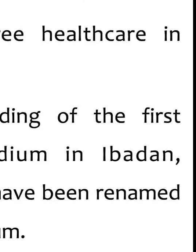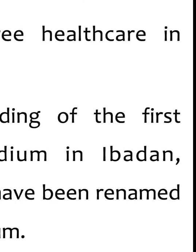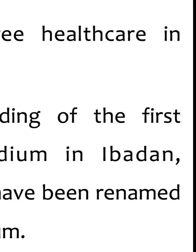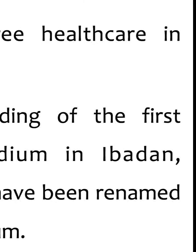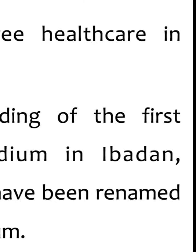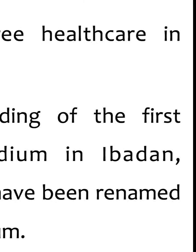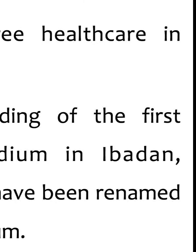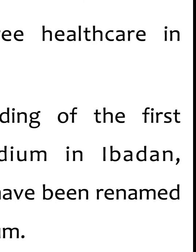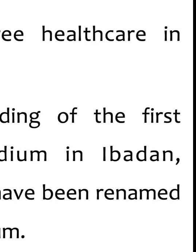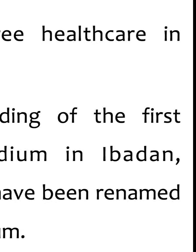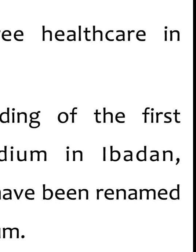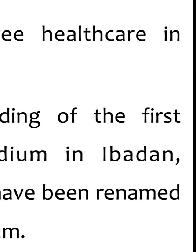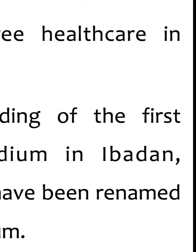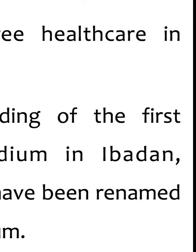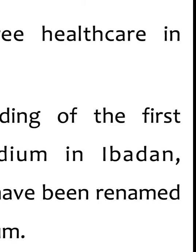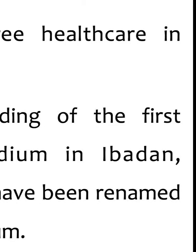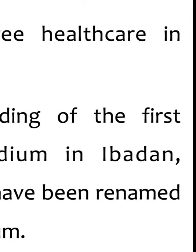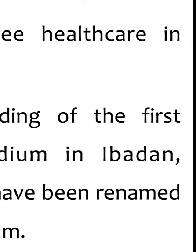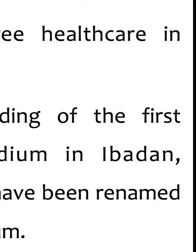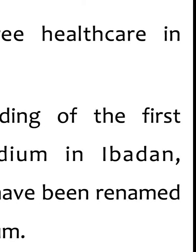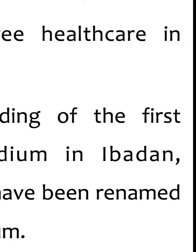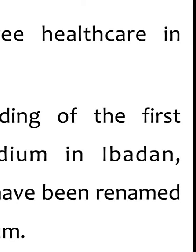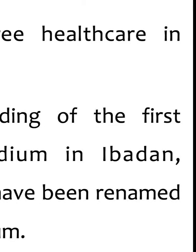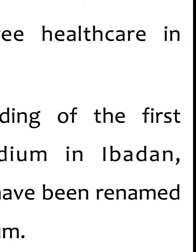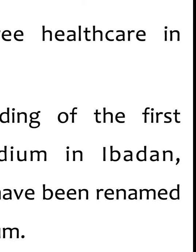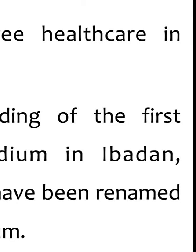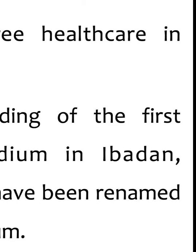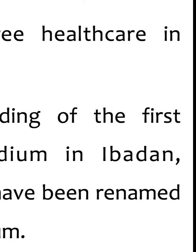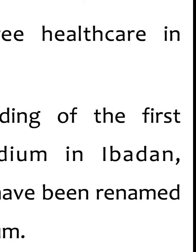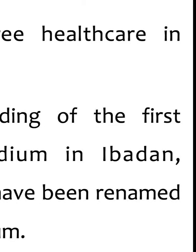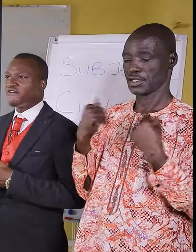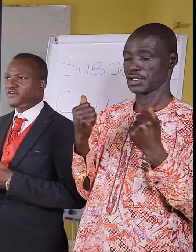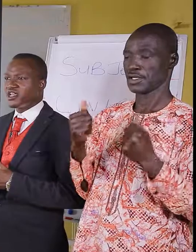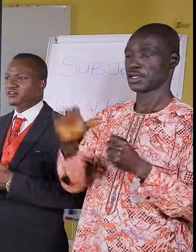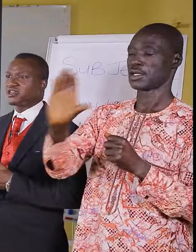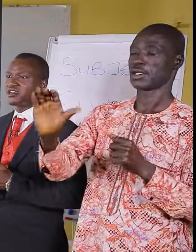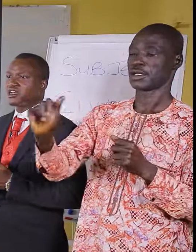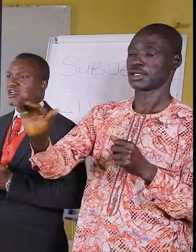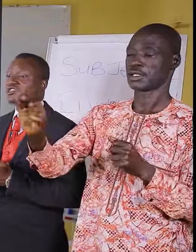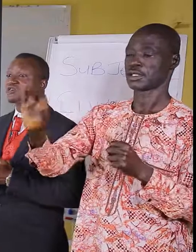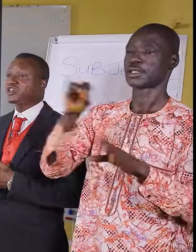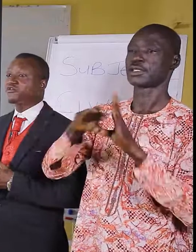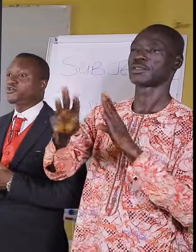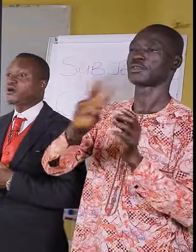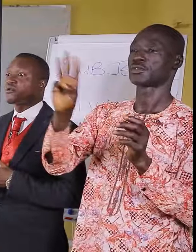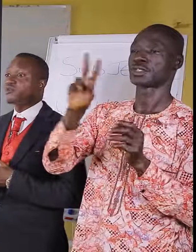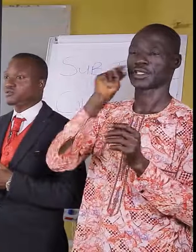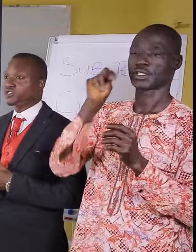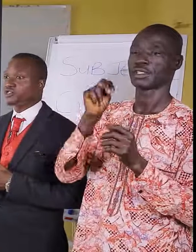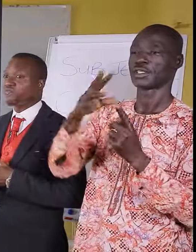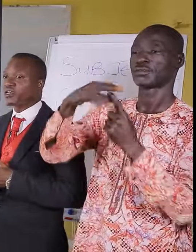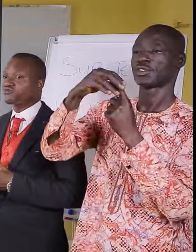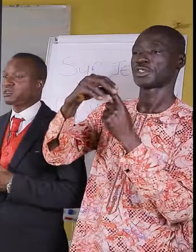Next, he also introduced free healthcare in Western Nigeria. Free healthcare, especially for